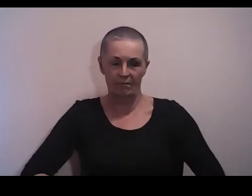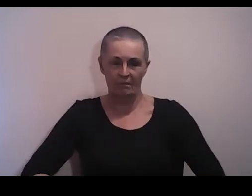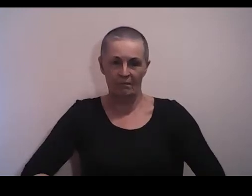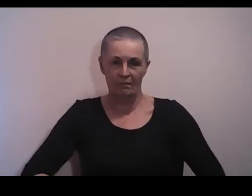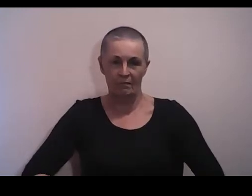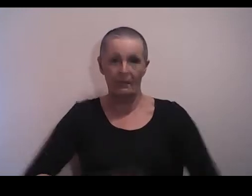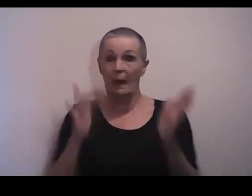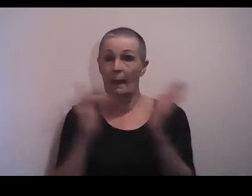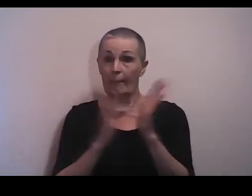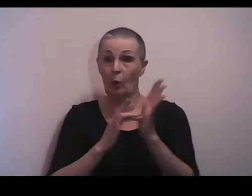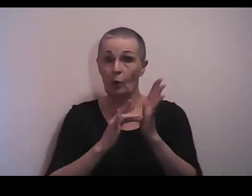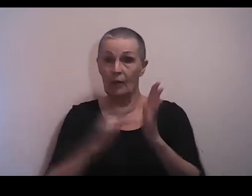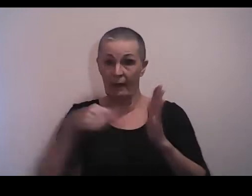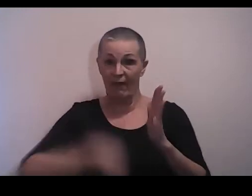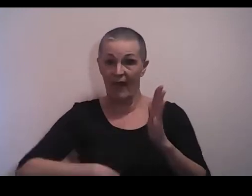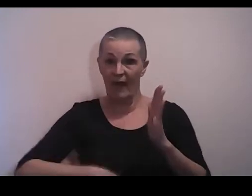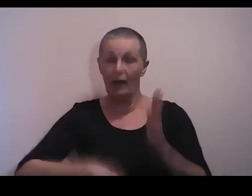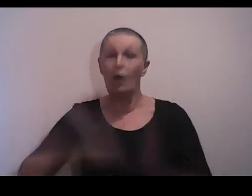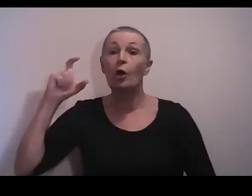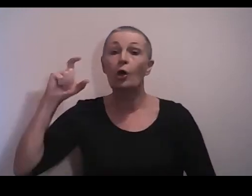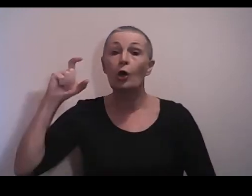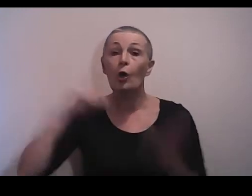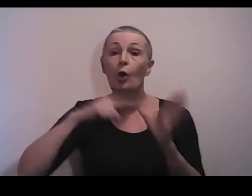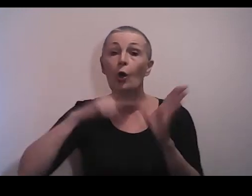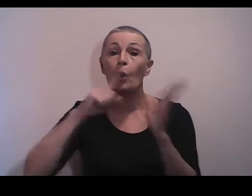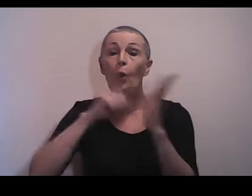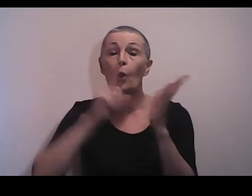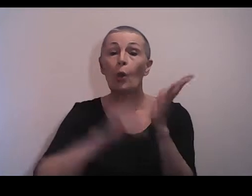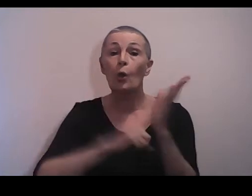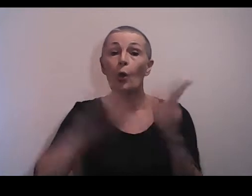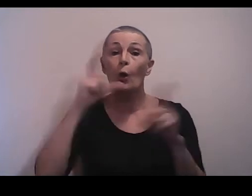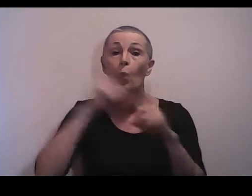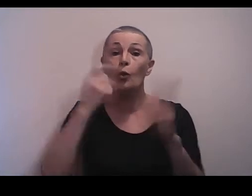the cauldron. We talked about that last time.